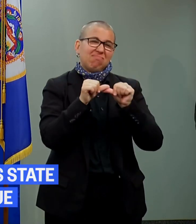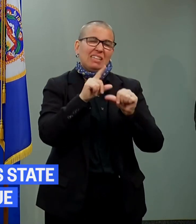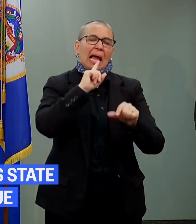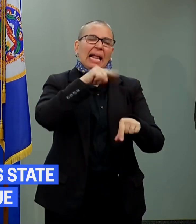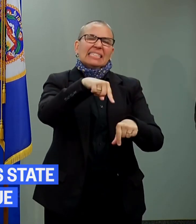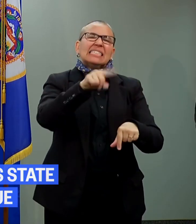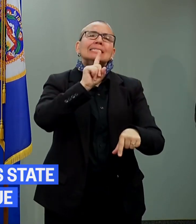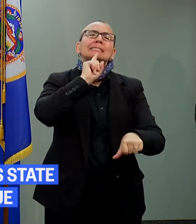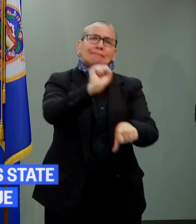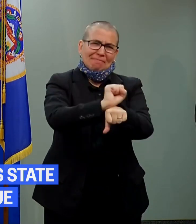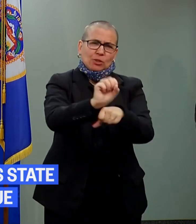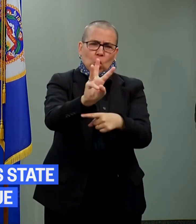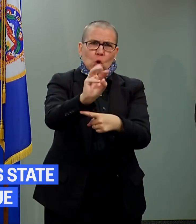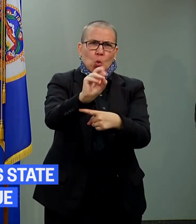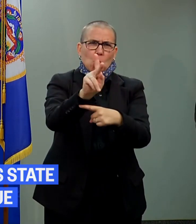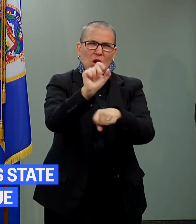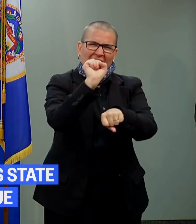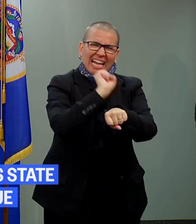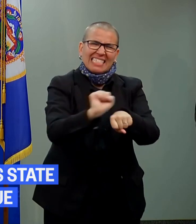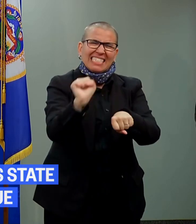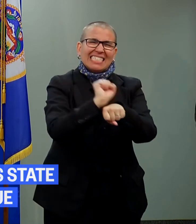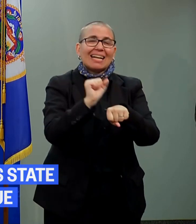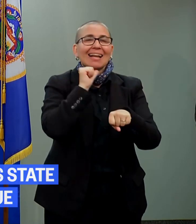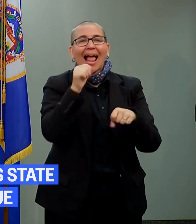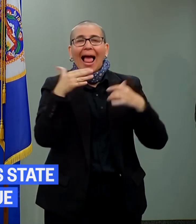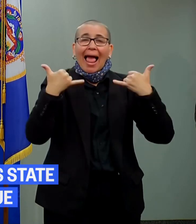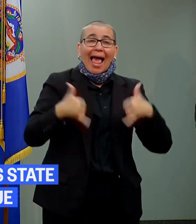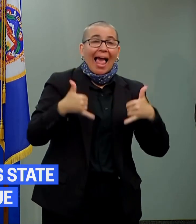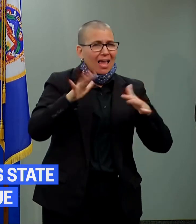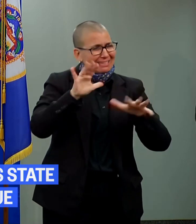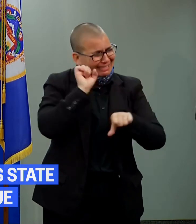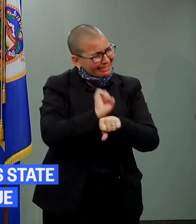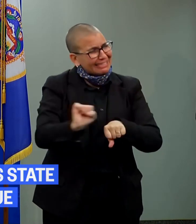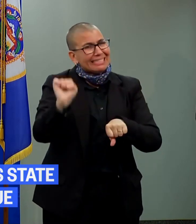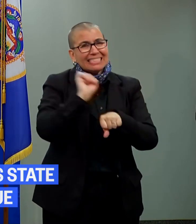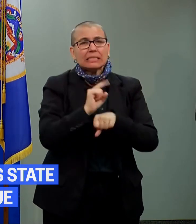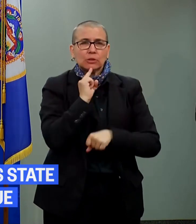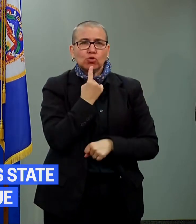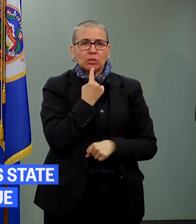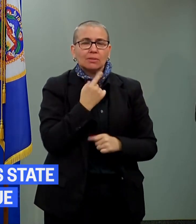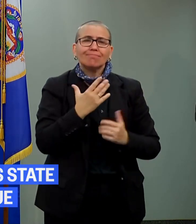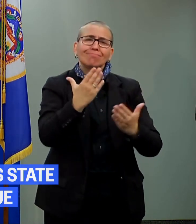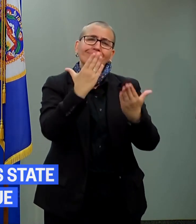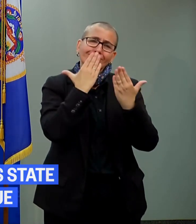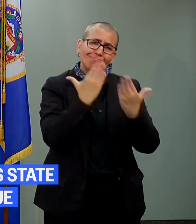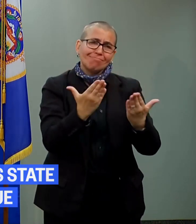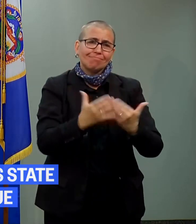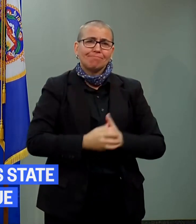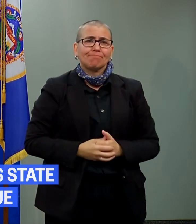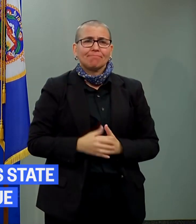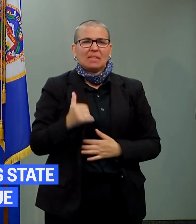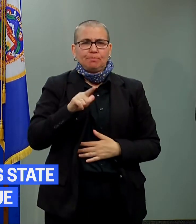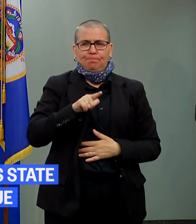or into the future. Thank you, and at this time I'll be followed by Colonel Langer from the State Patrol. Thank you,